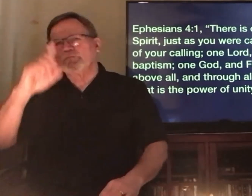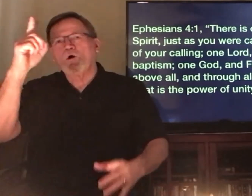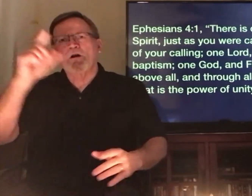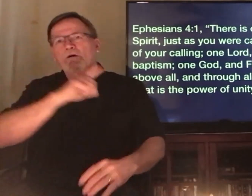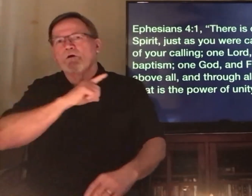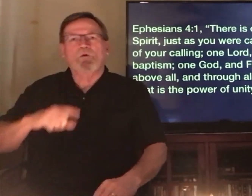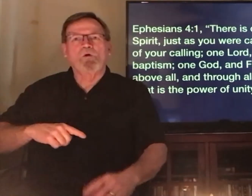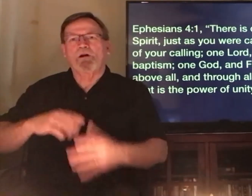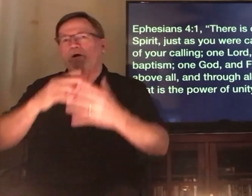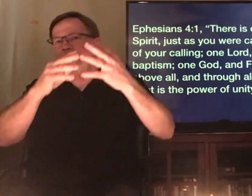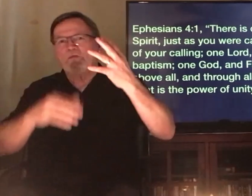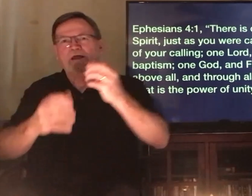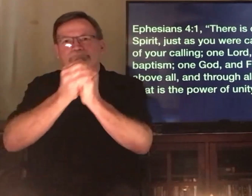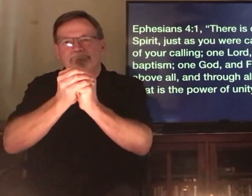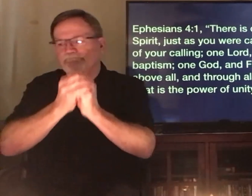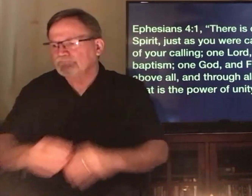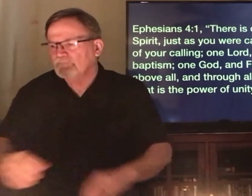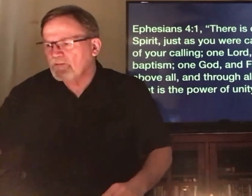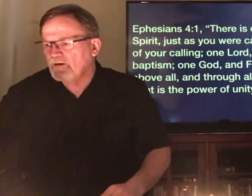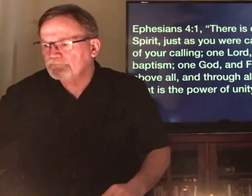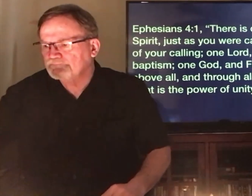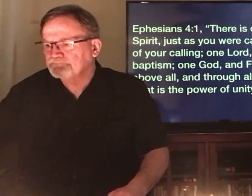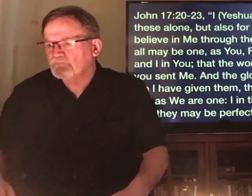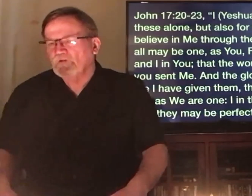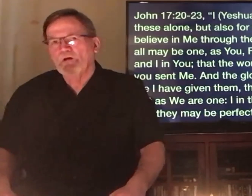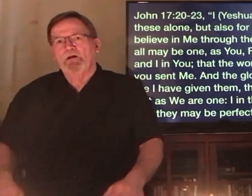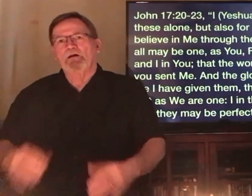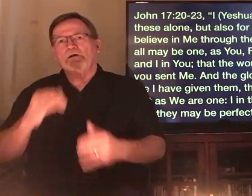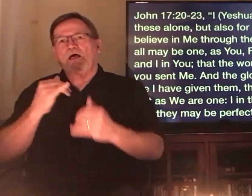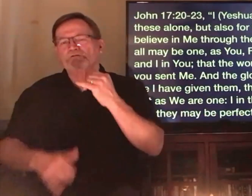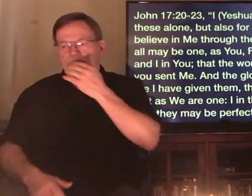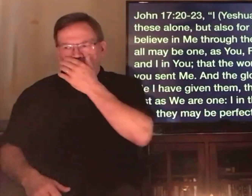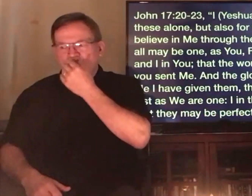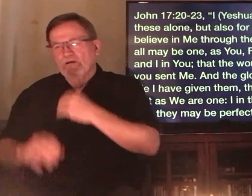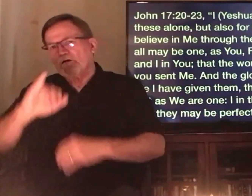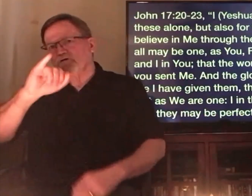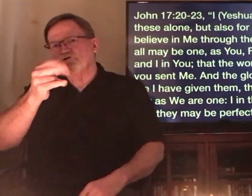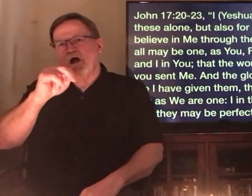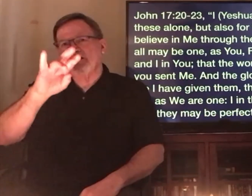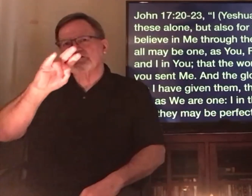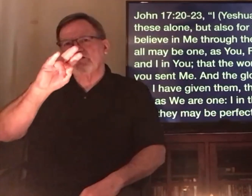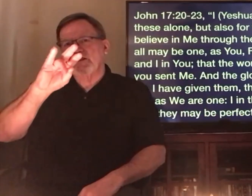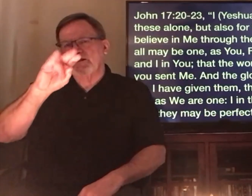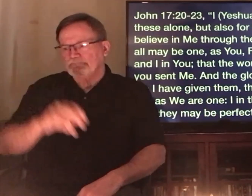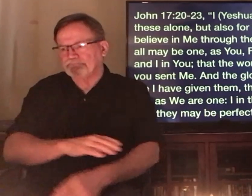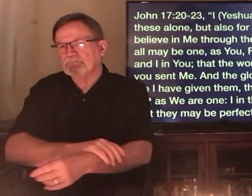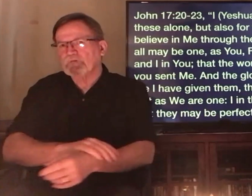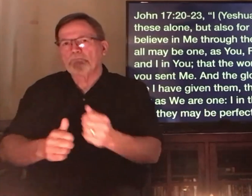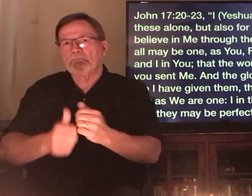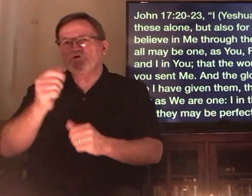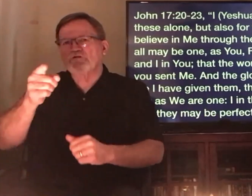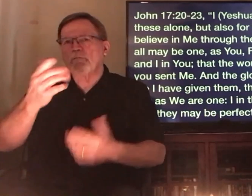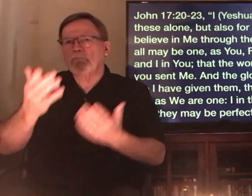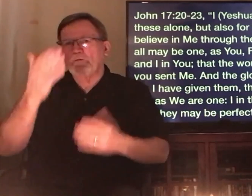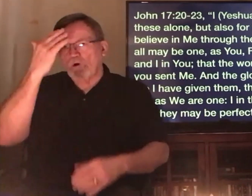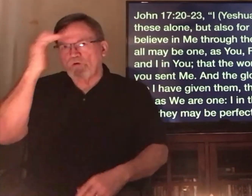Yeshua. He made Ruth and brought Naomi into family.